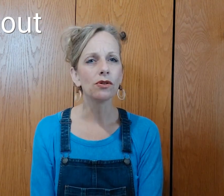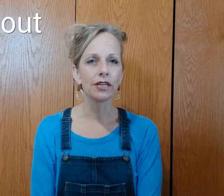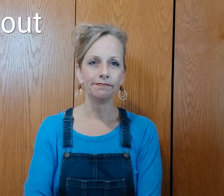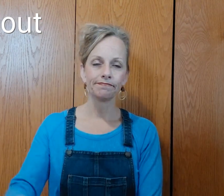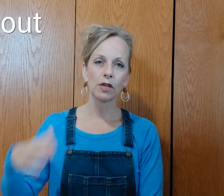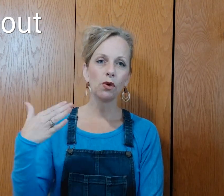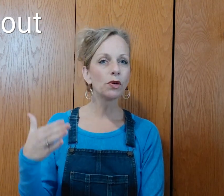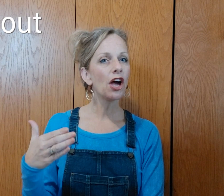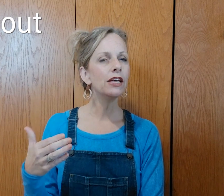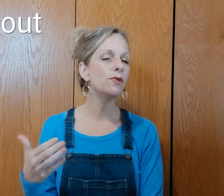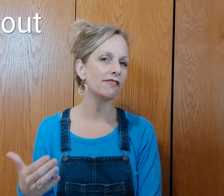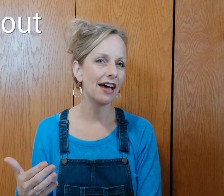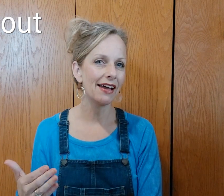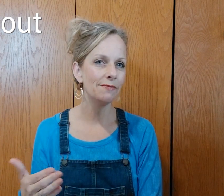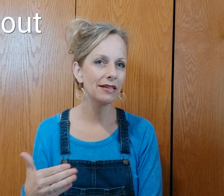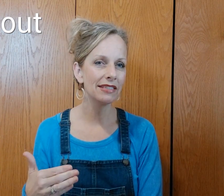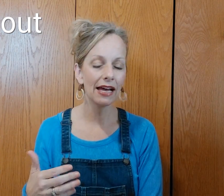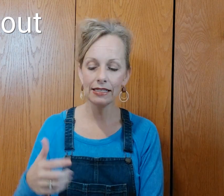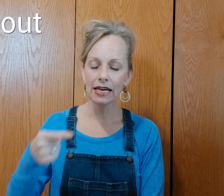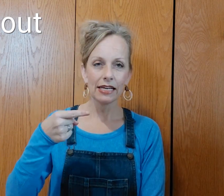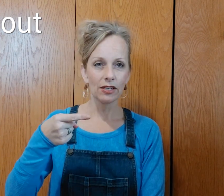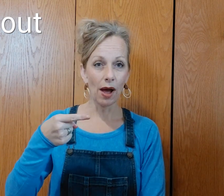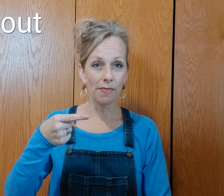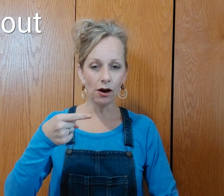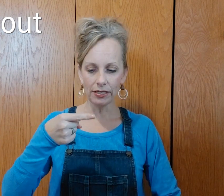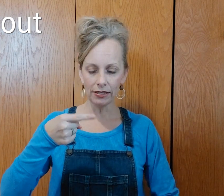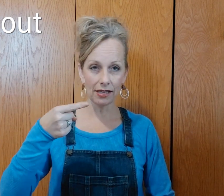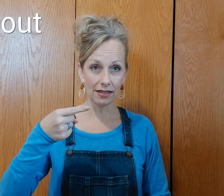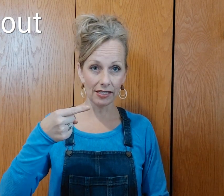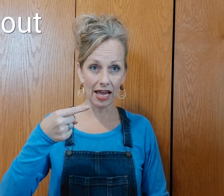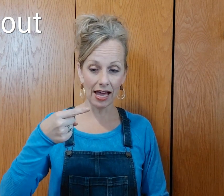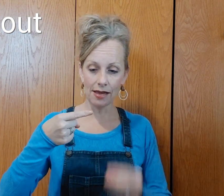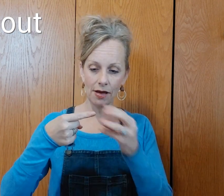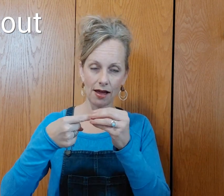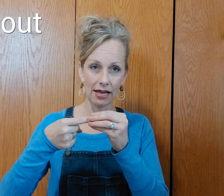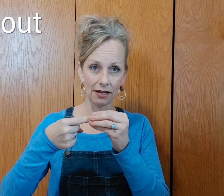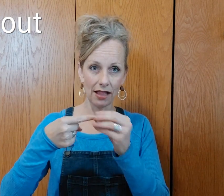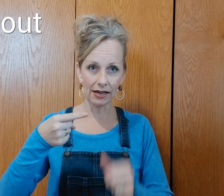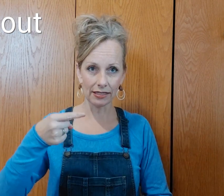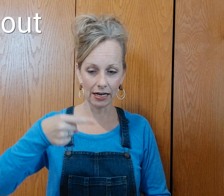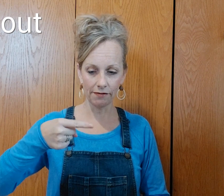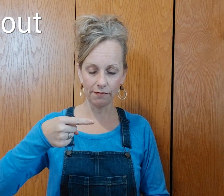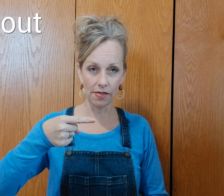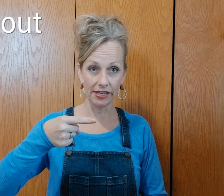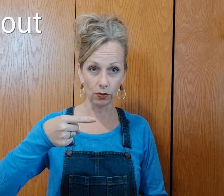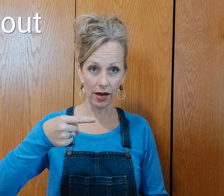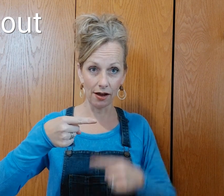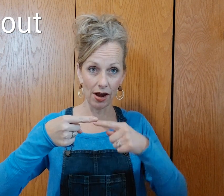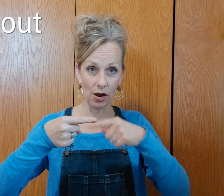About. When we're talking with time signs, so about is like the time on that clock is kind of this way, right? And we